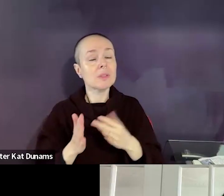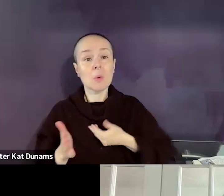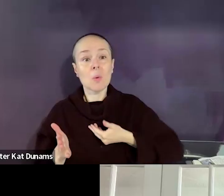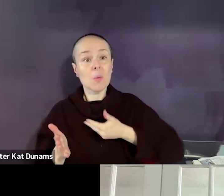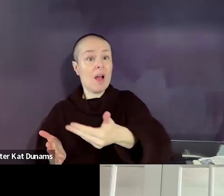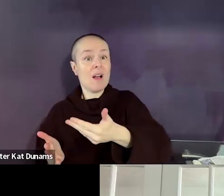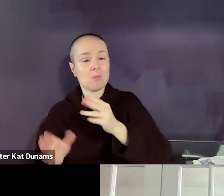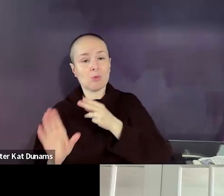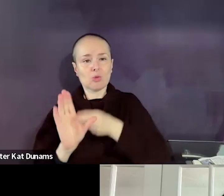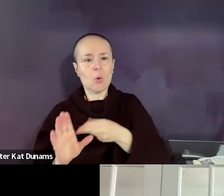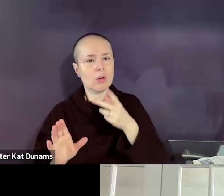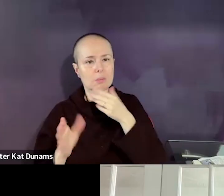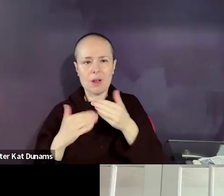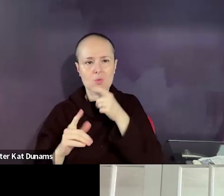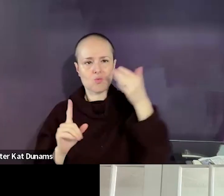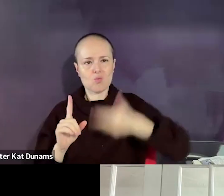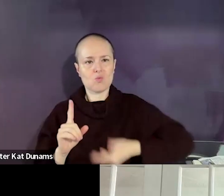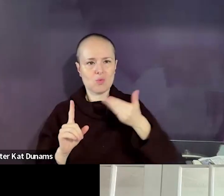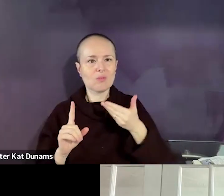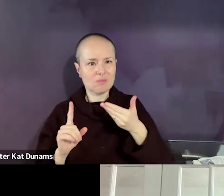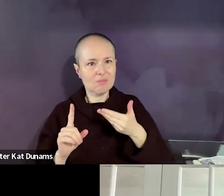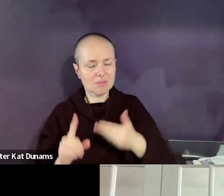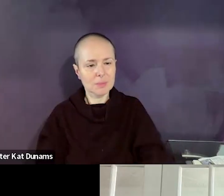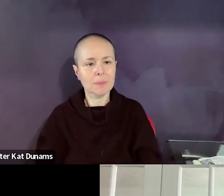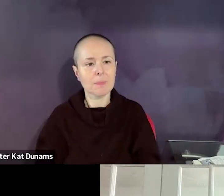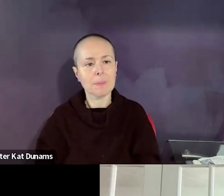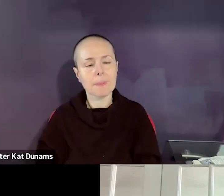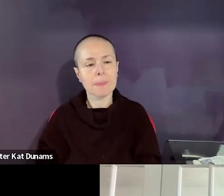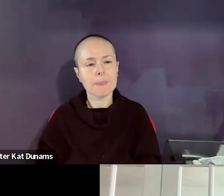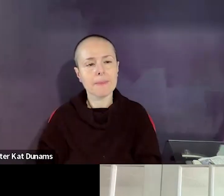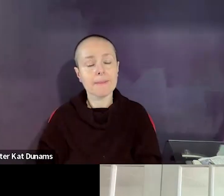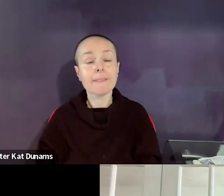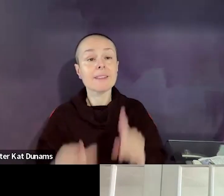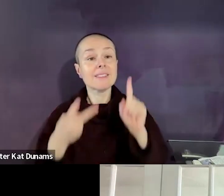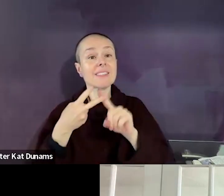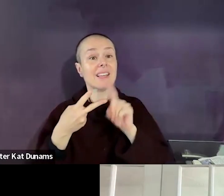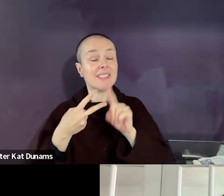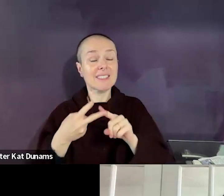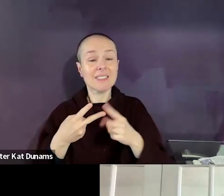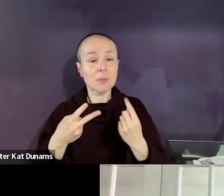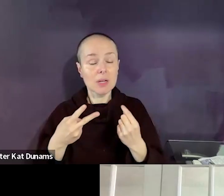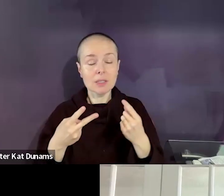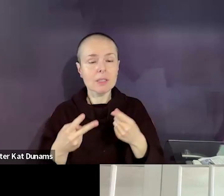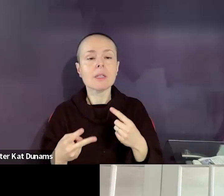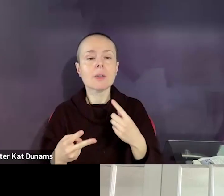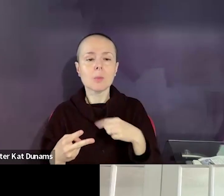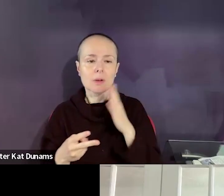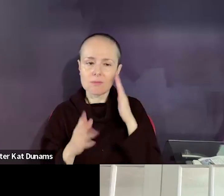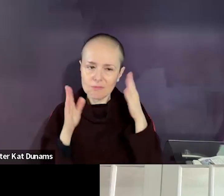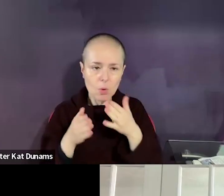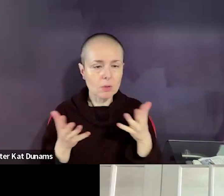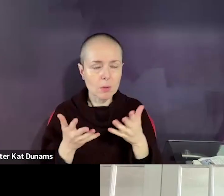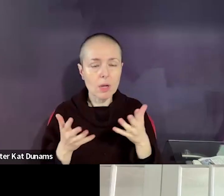to dance as you are and how you want. The second thing that we really focus on